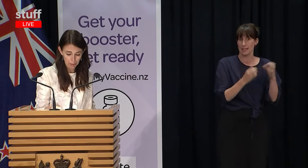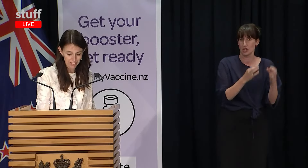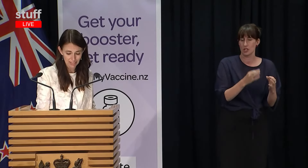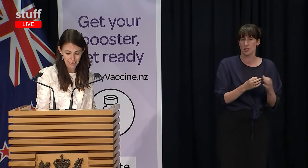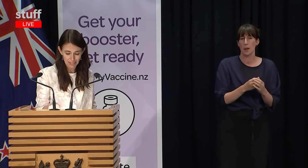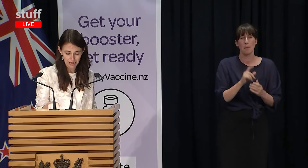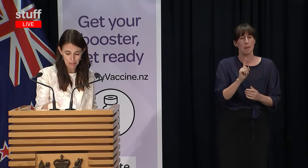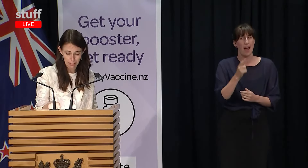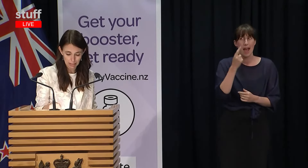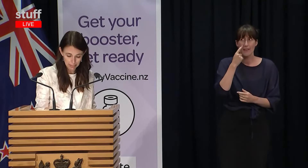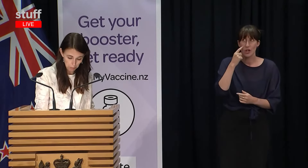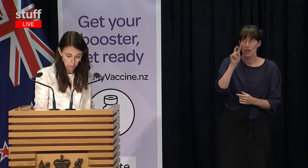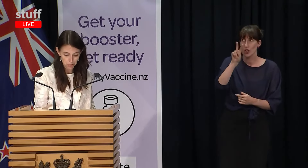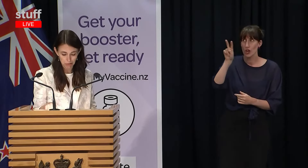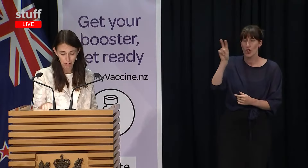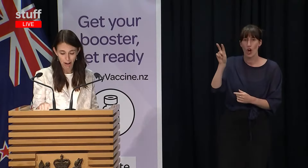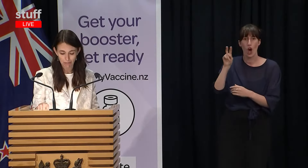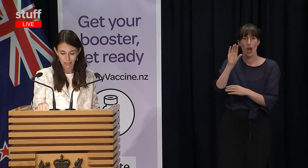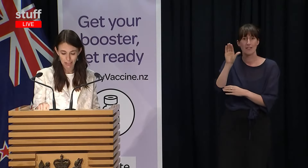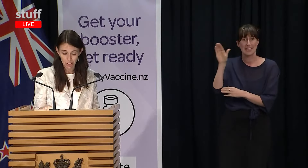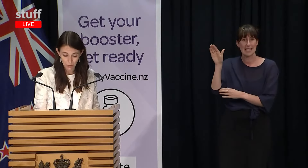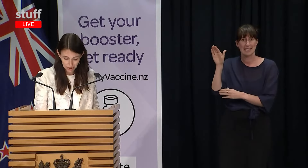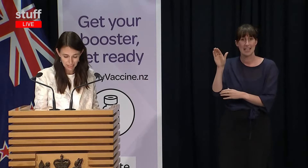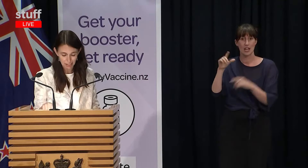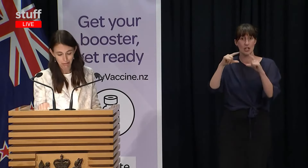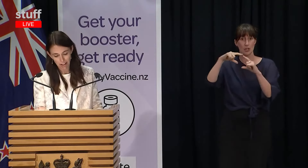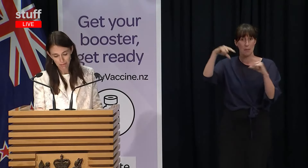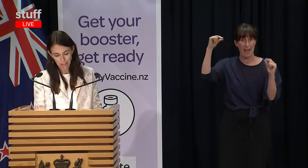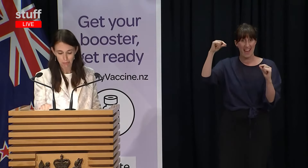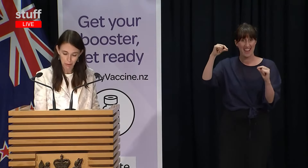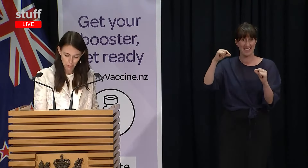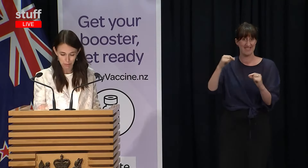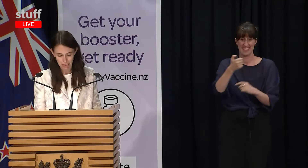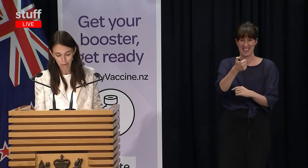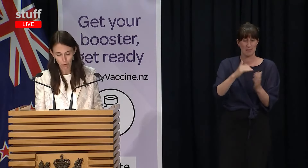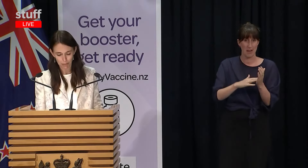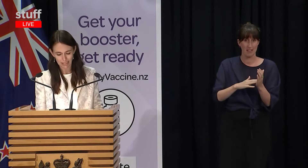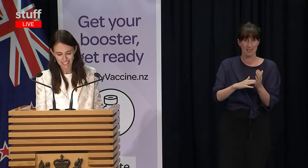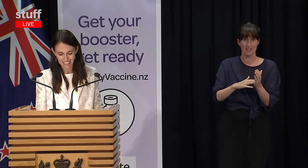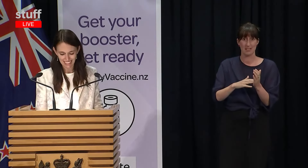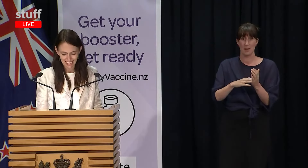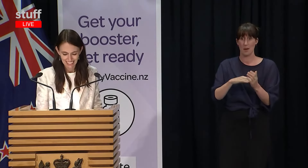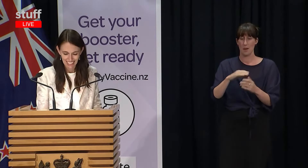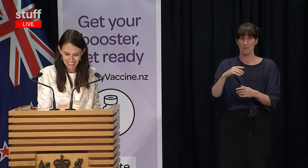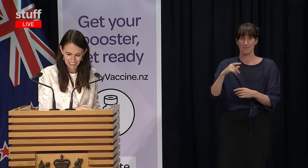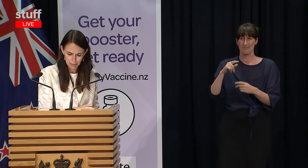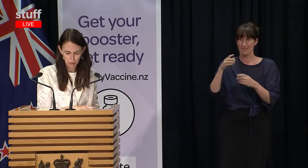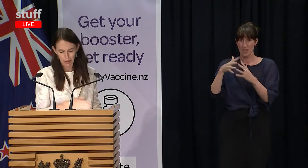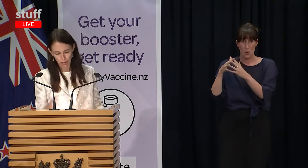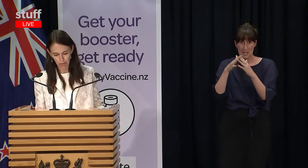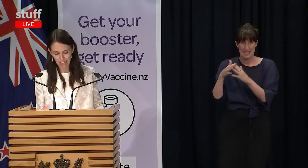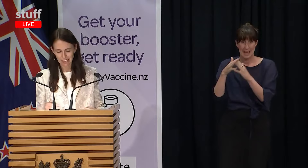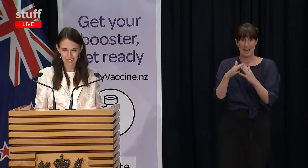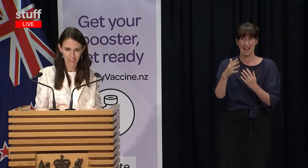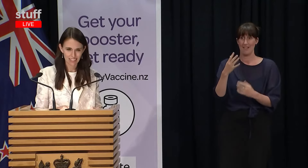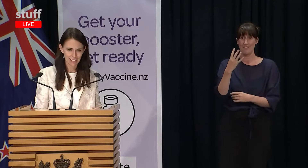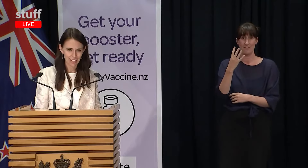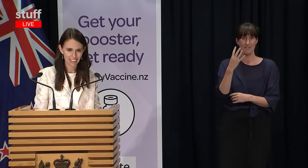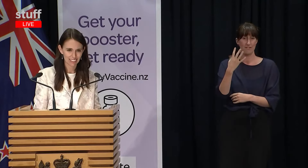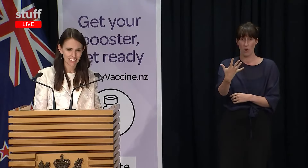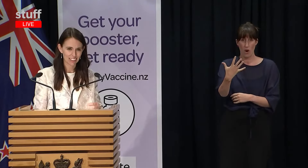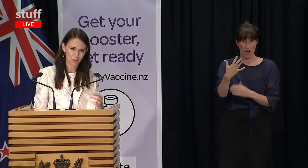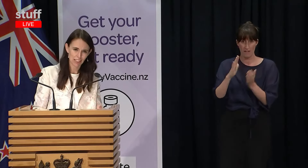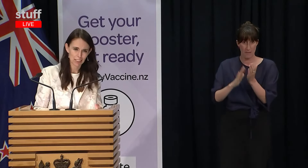overseas. Japan's at 6 months, Singapore's at 5 months, the US is at 5 months, Belgium's at 4 months, Canada's between 3 and